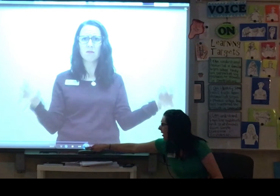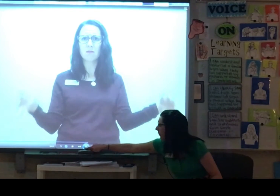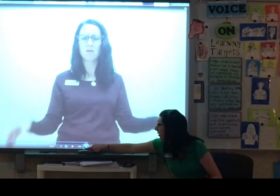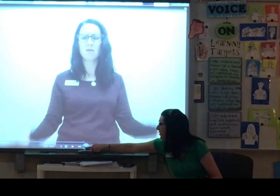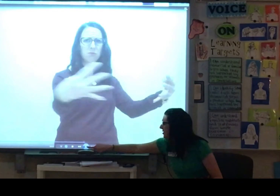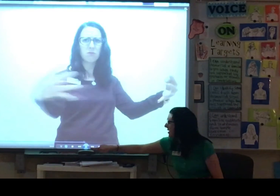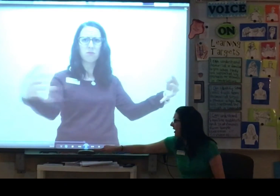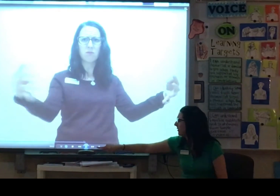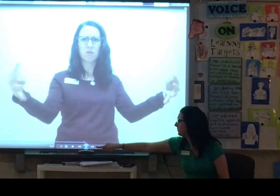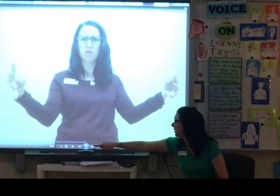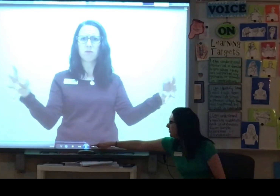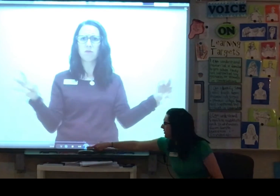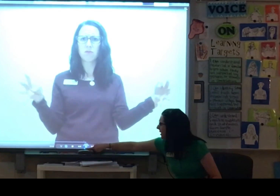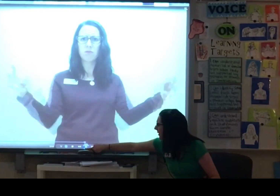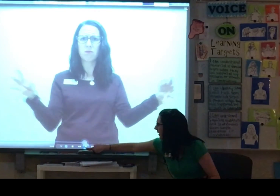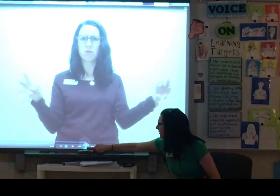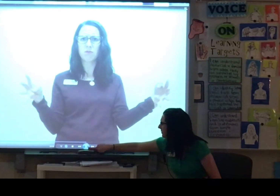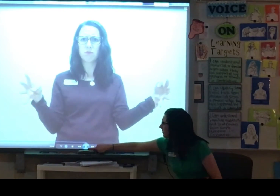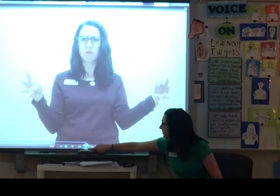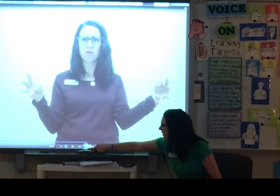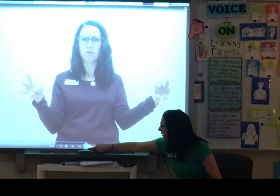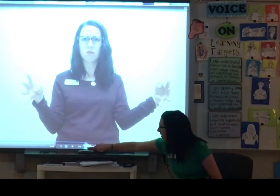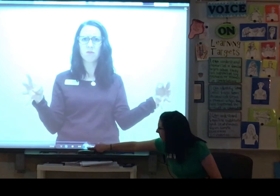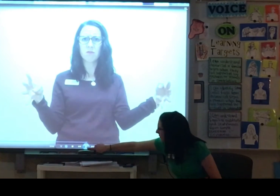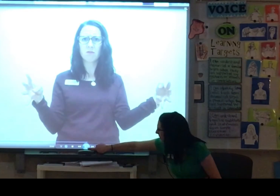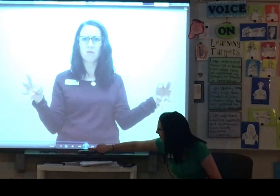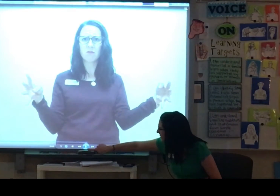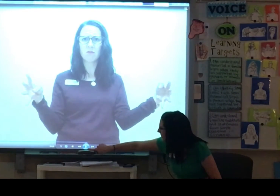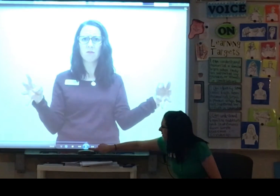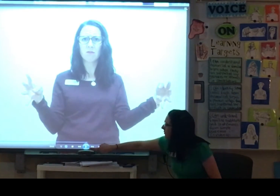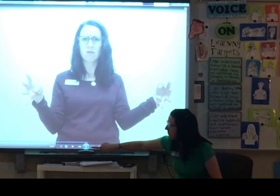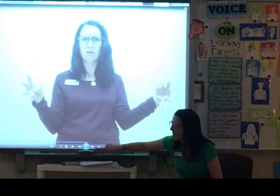Alright, what would you say? What would you say there? Rose and Rose and rose. Rose.